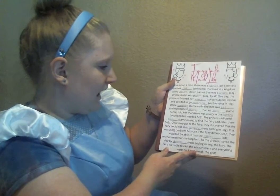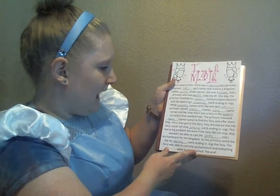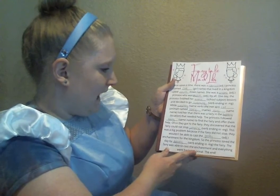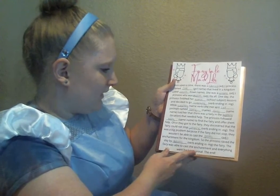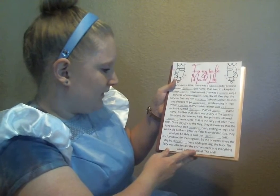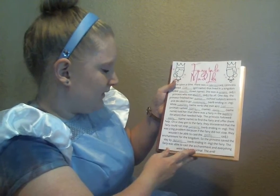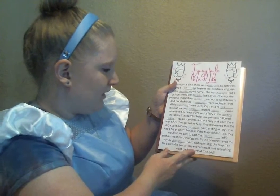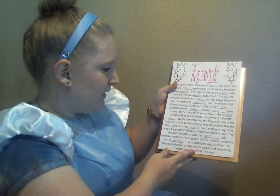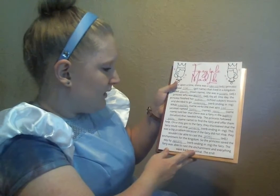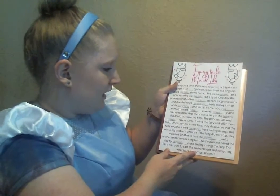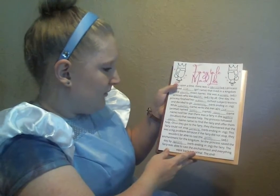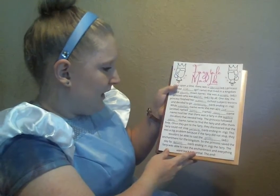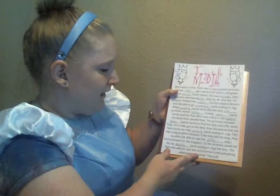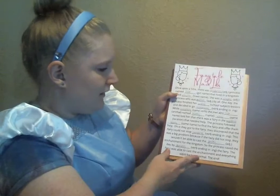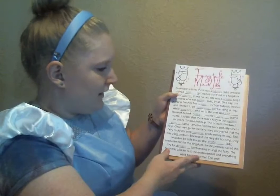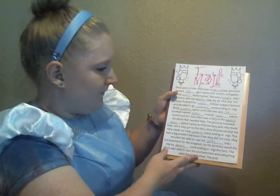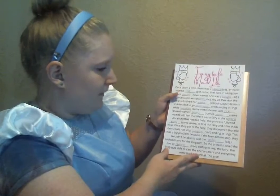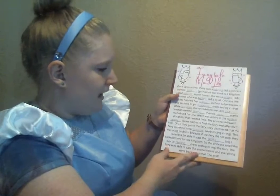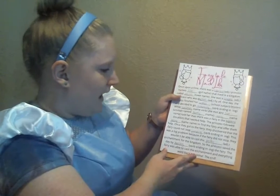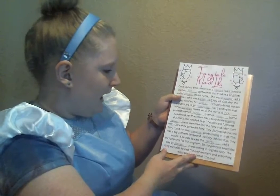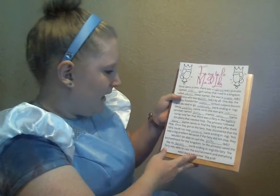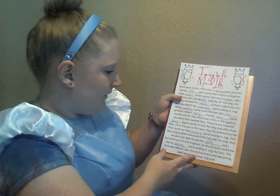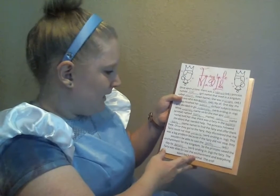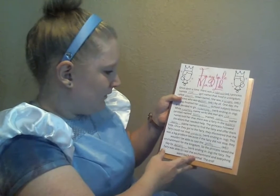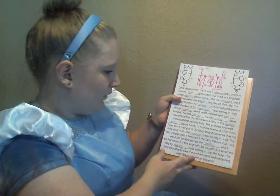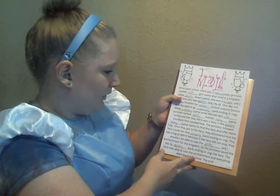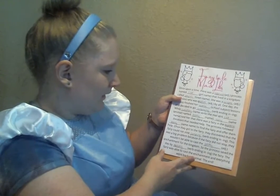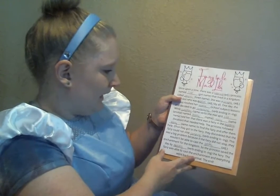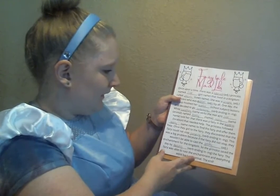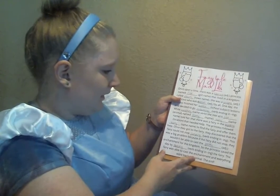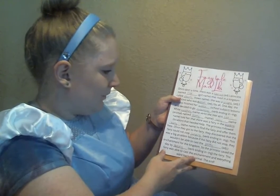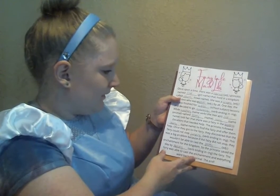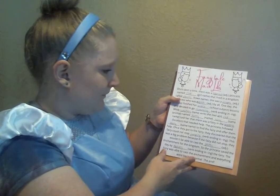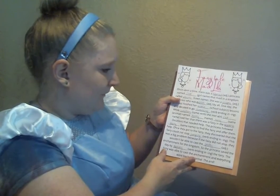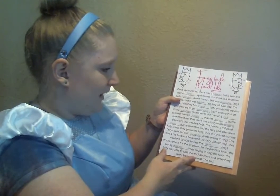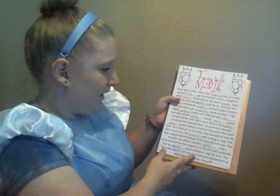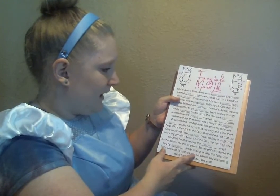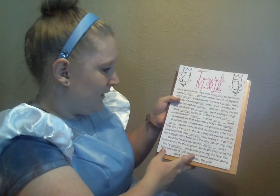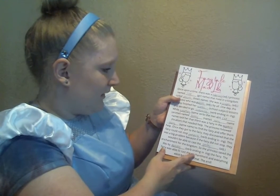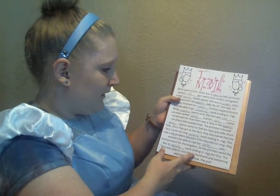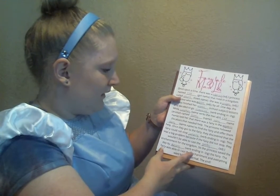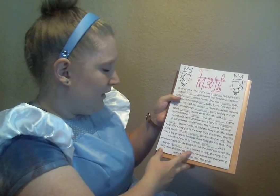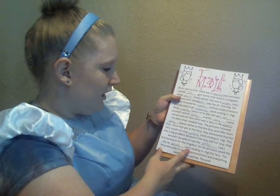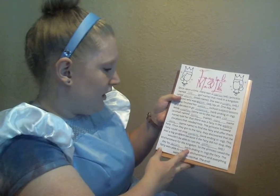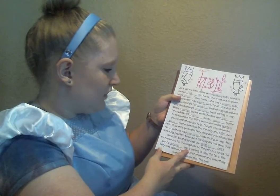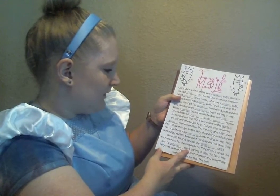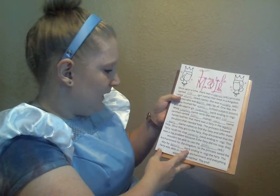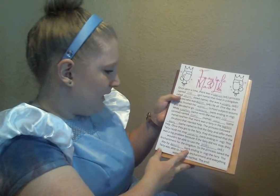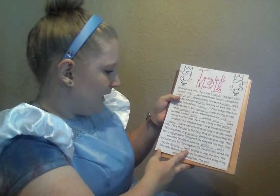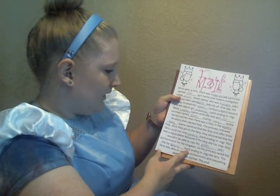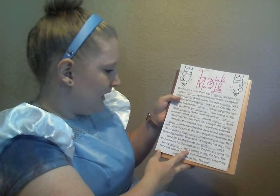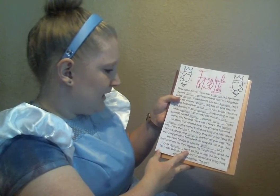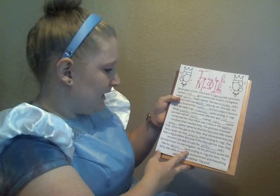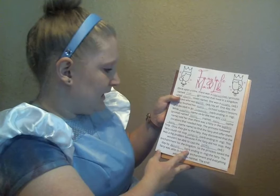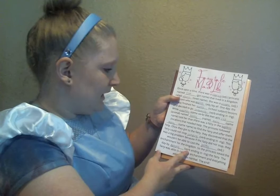cat named Harry. Harry told her that there was a fairy in Argentina that needed